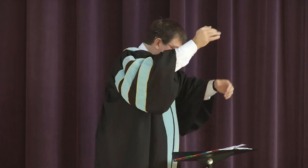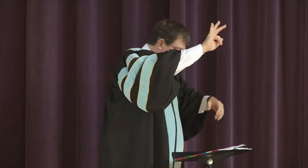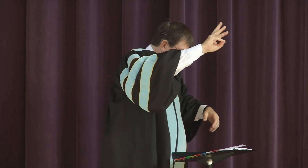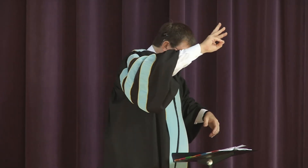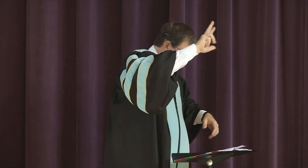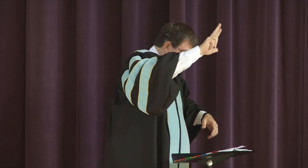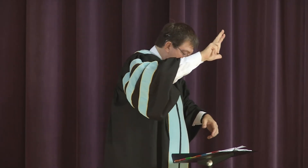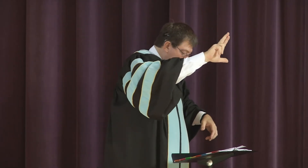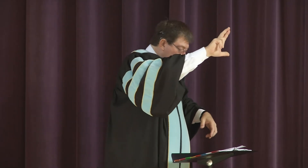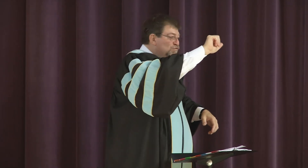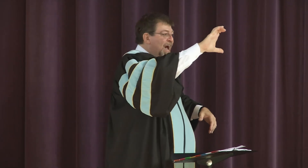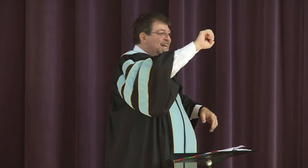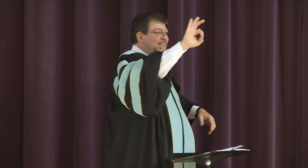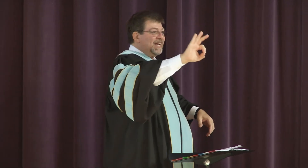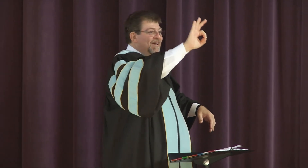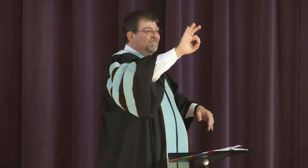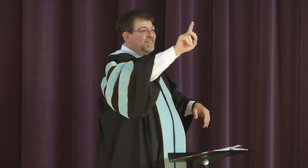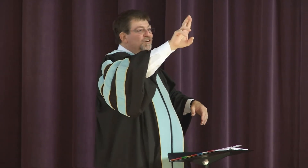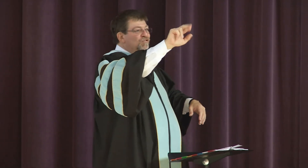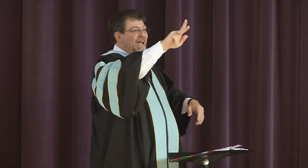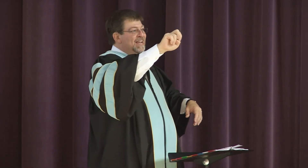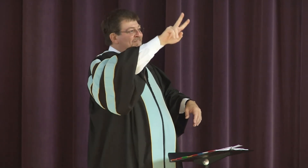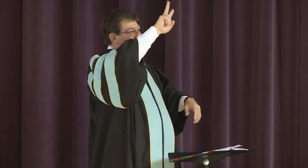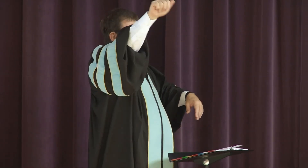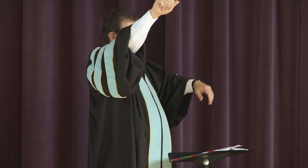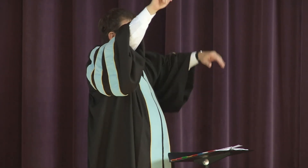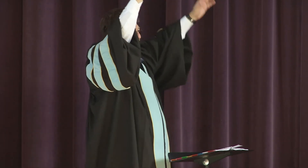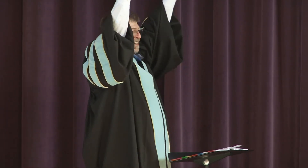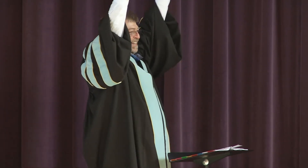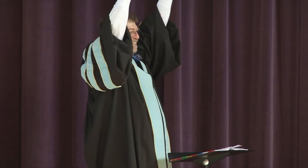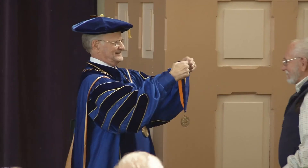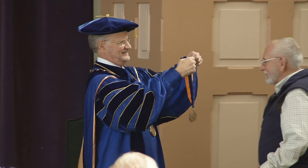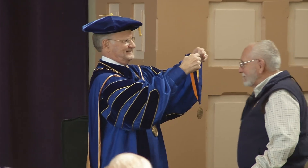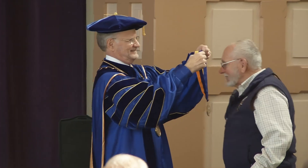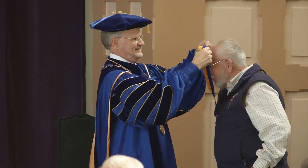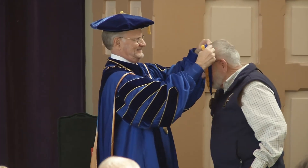Class of 1963, Race F. Drake from Virginia.